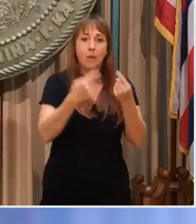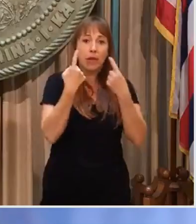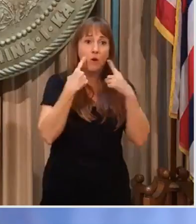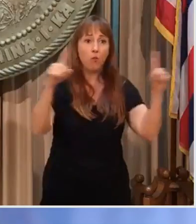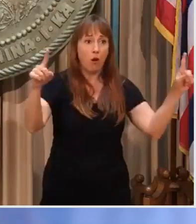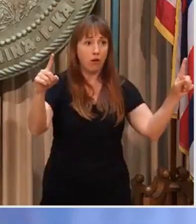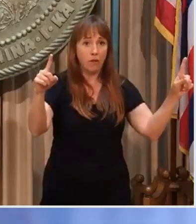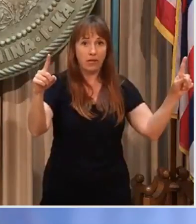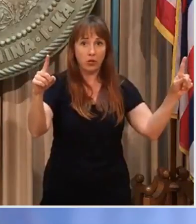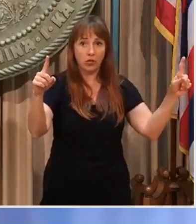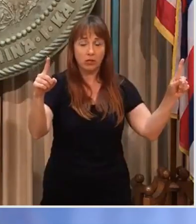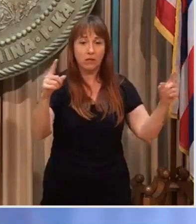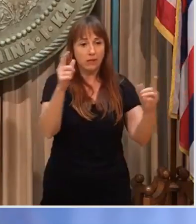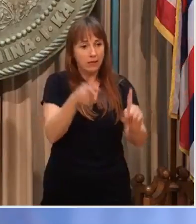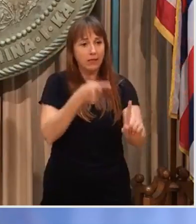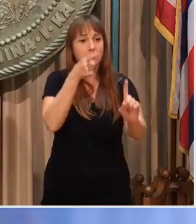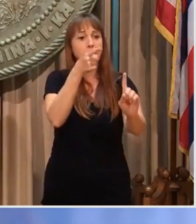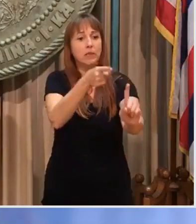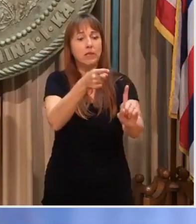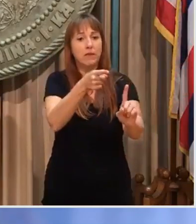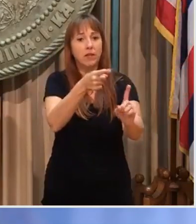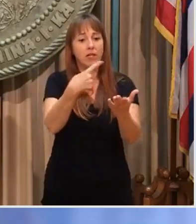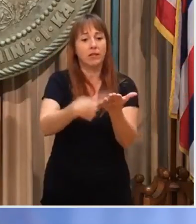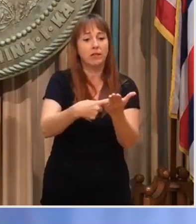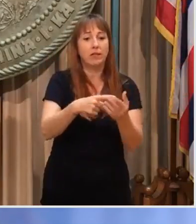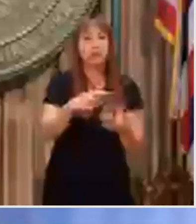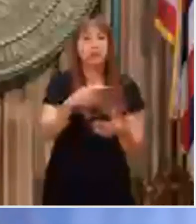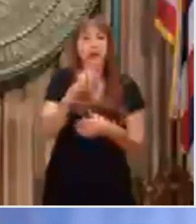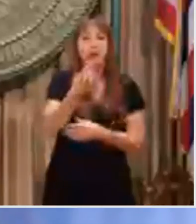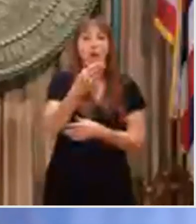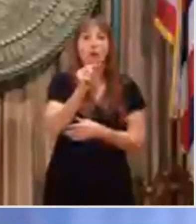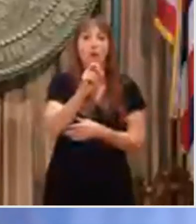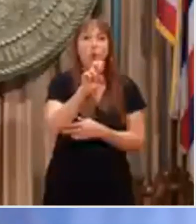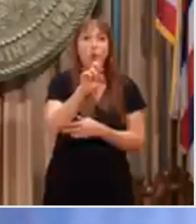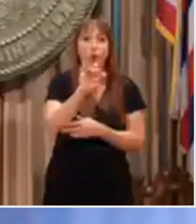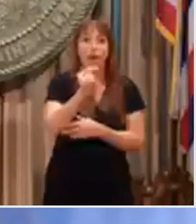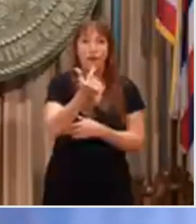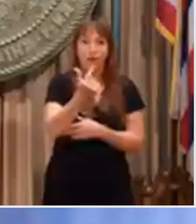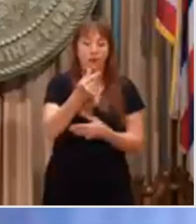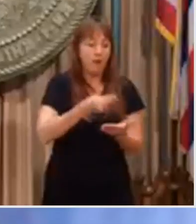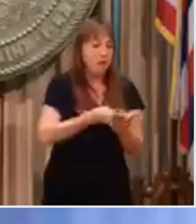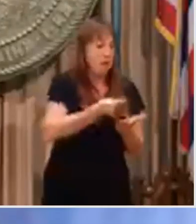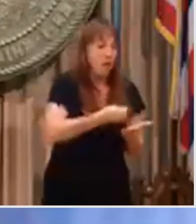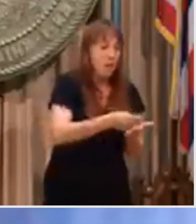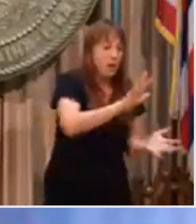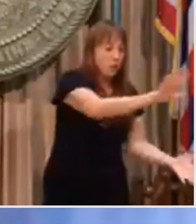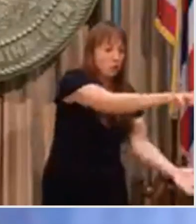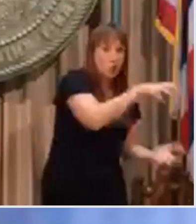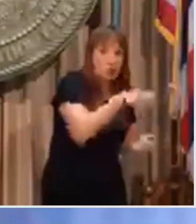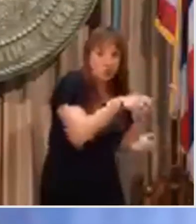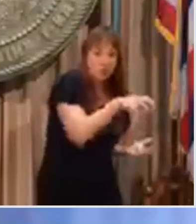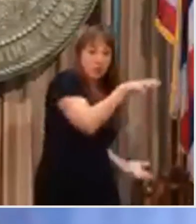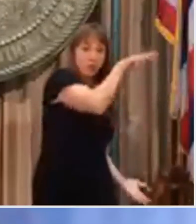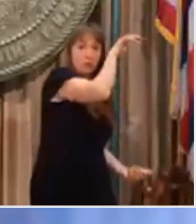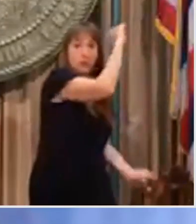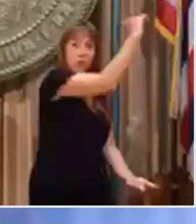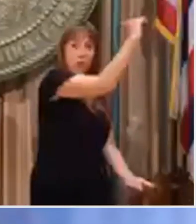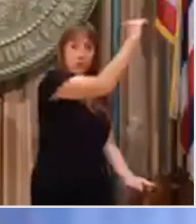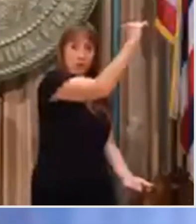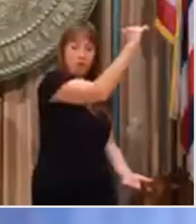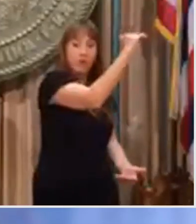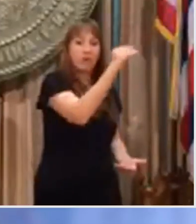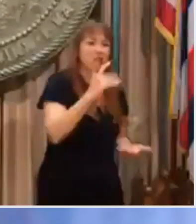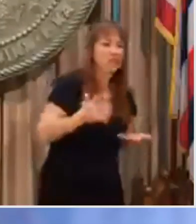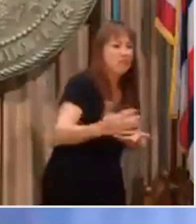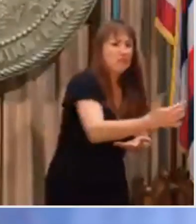proclamation specifically addresses hoarding, and we do know that we can take action if we